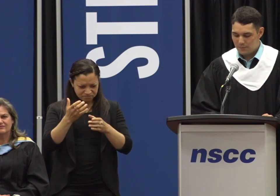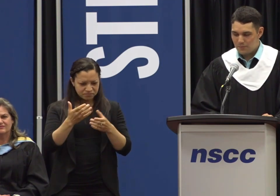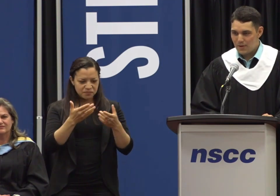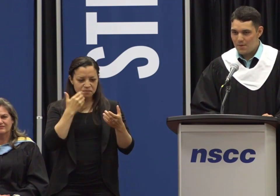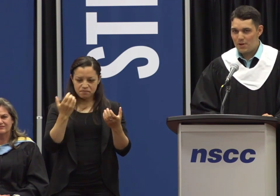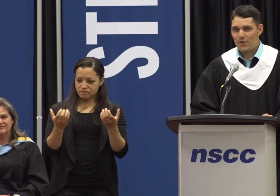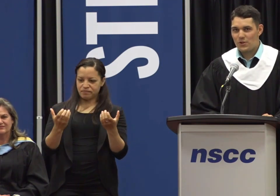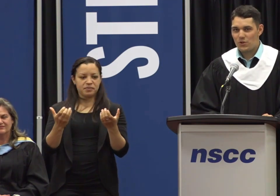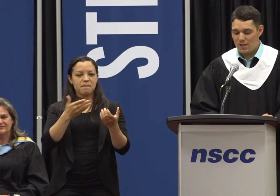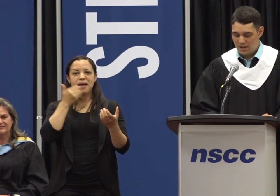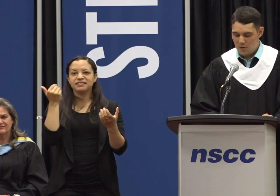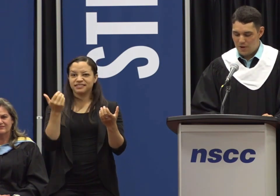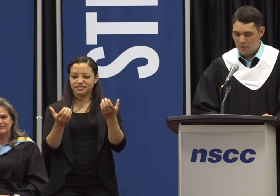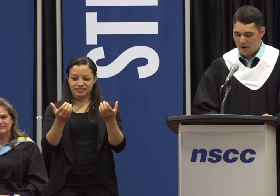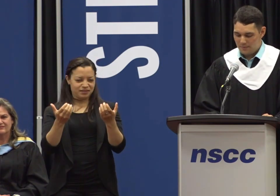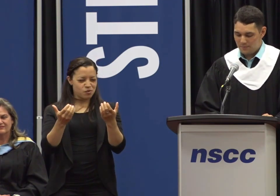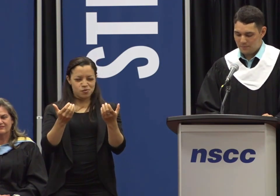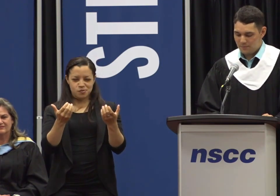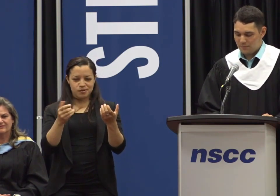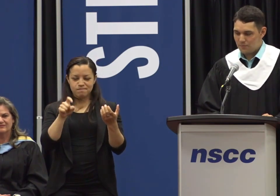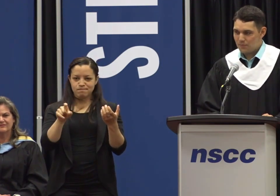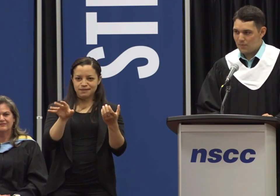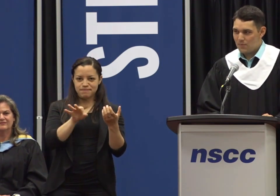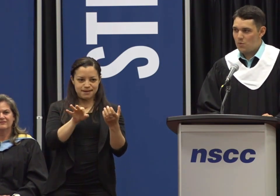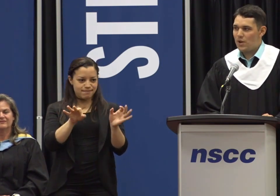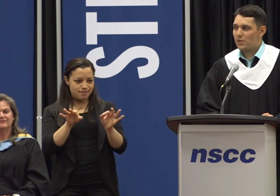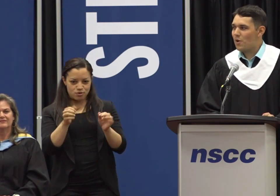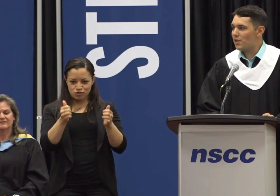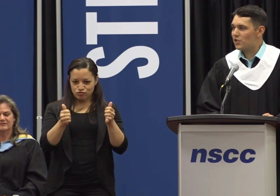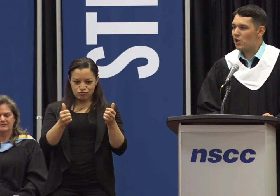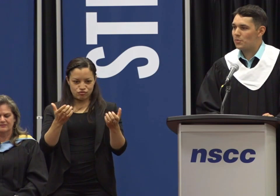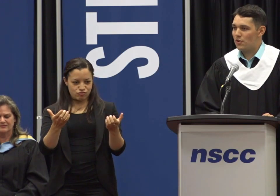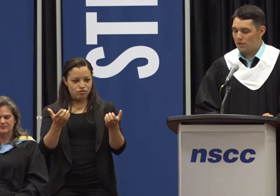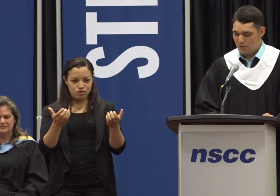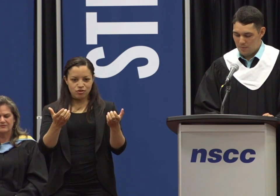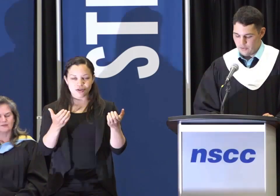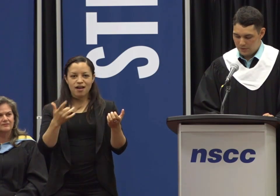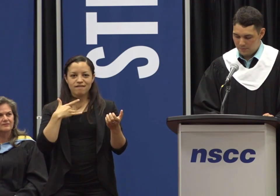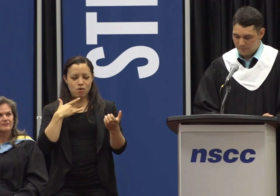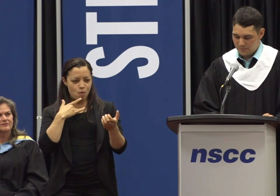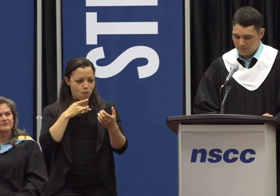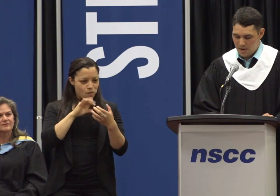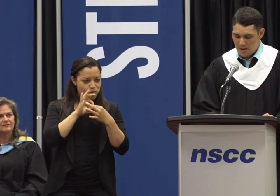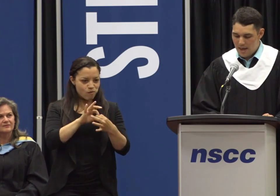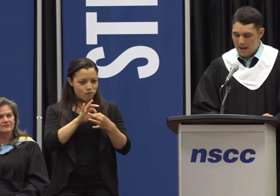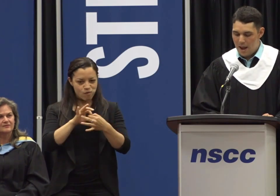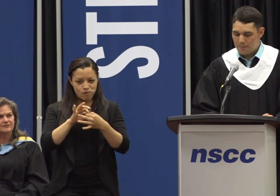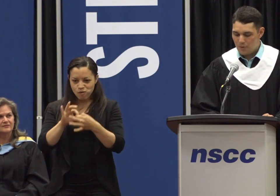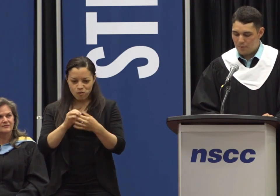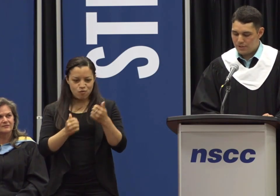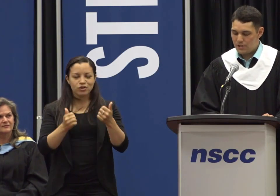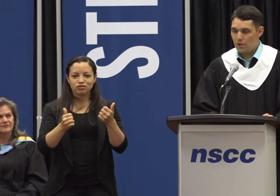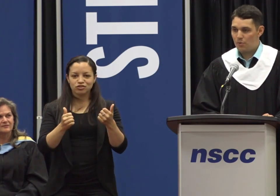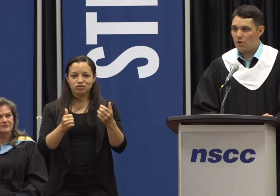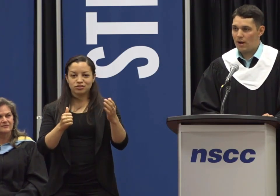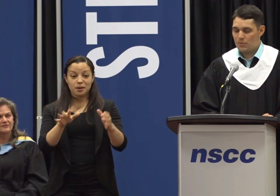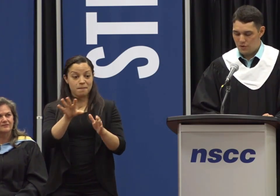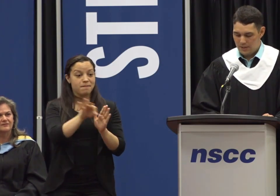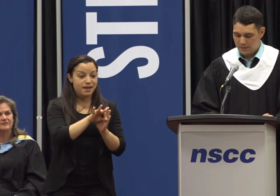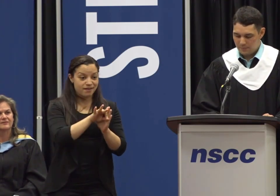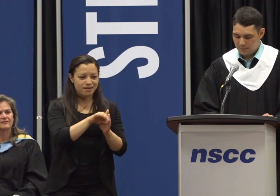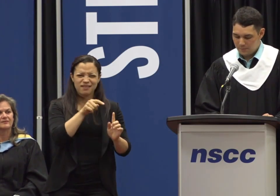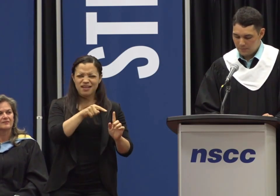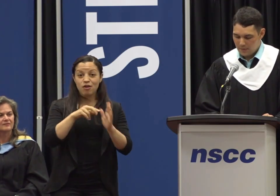two. But eventually, you pick one. You pick the one that's jumped out at you the most. That apple represents your